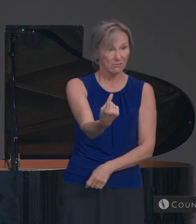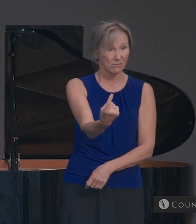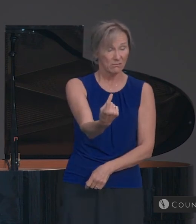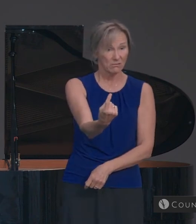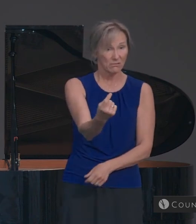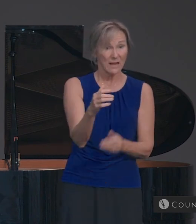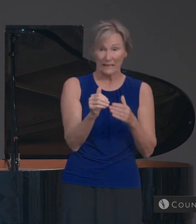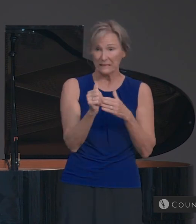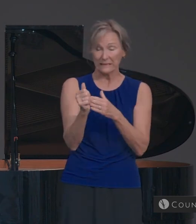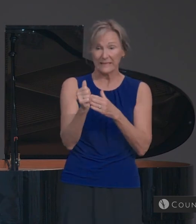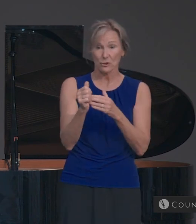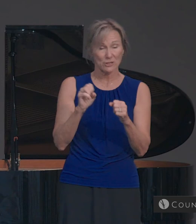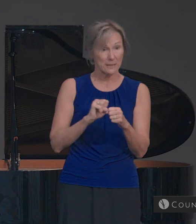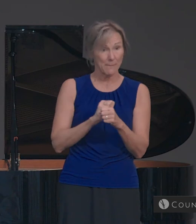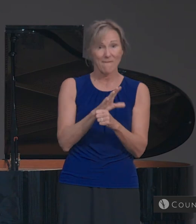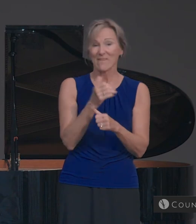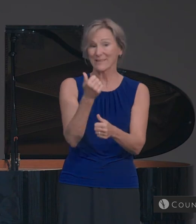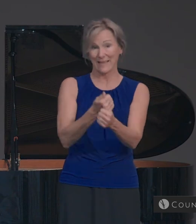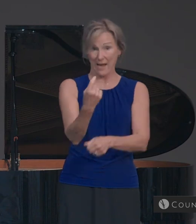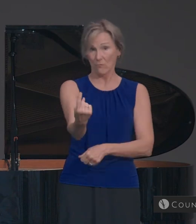affects everybody.